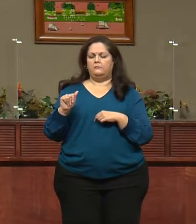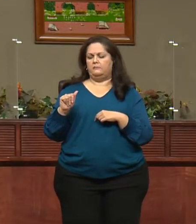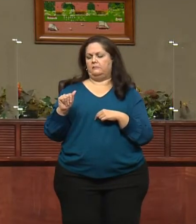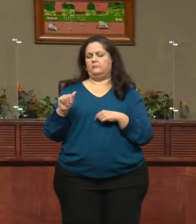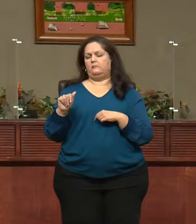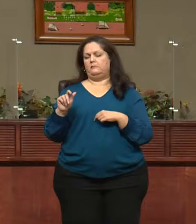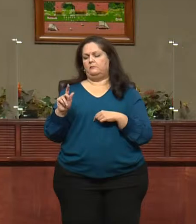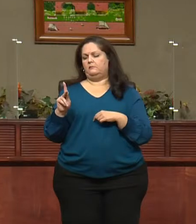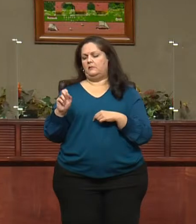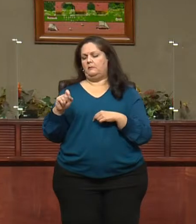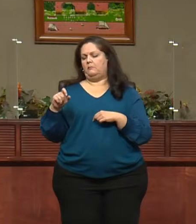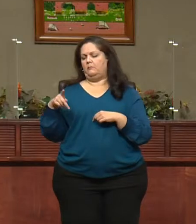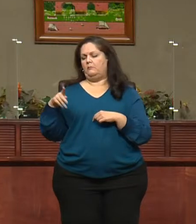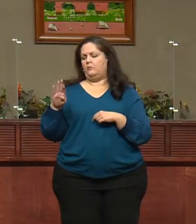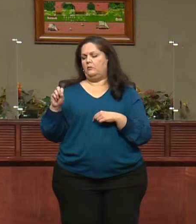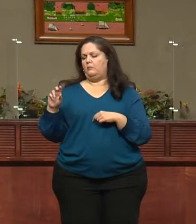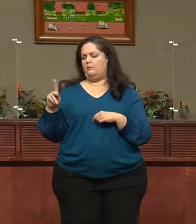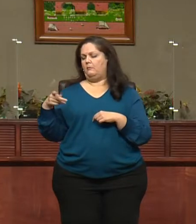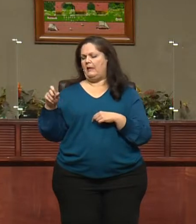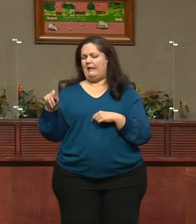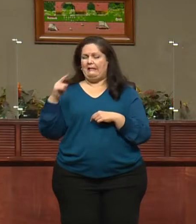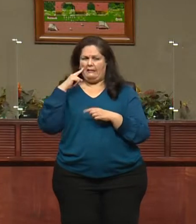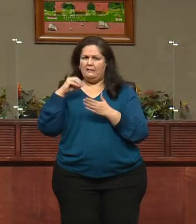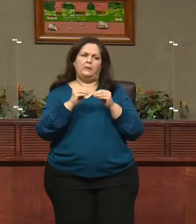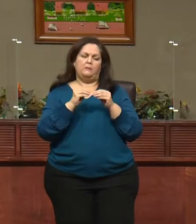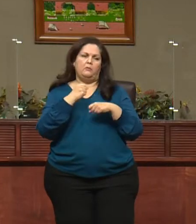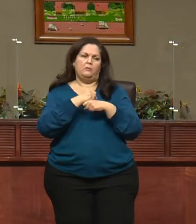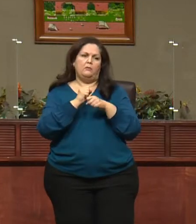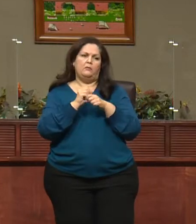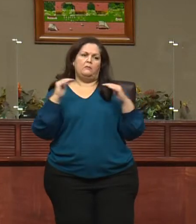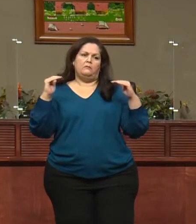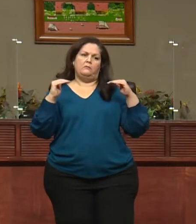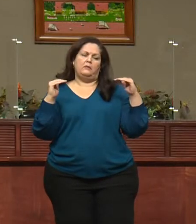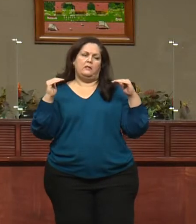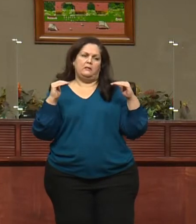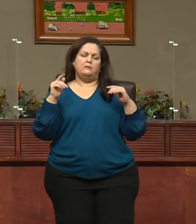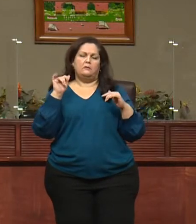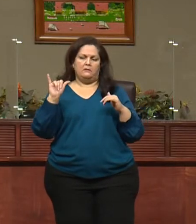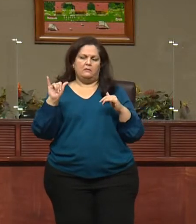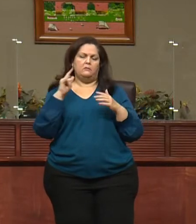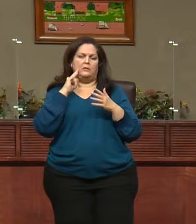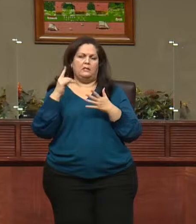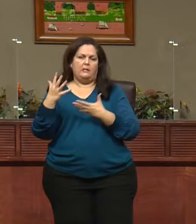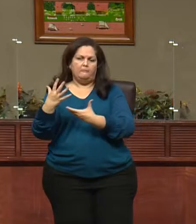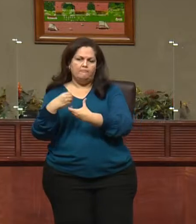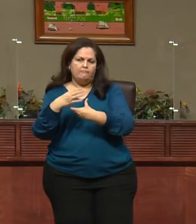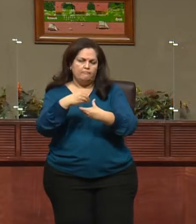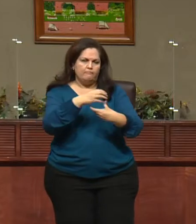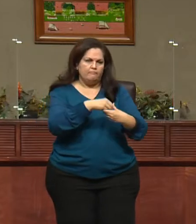I understand it's a student, an activist. They are engaging with